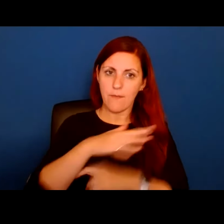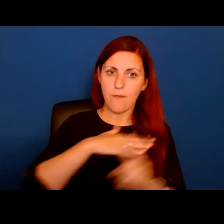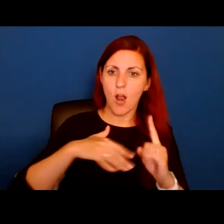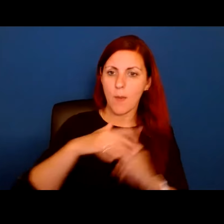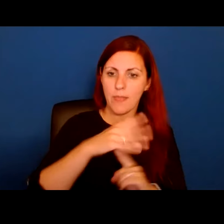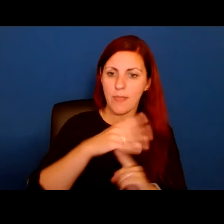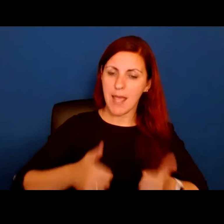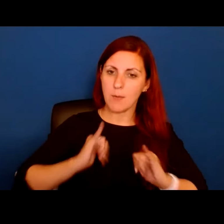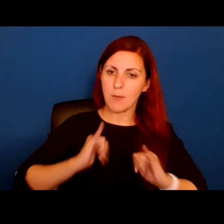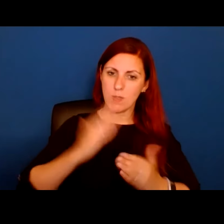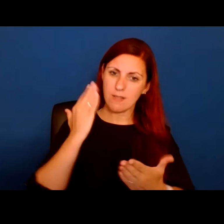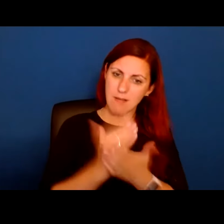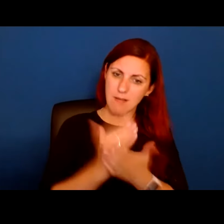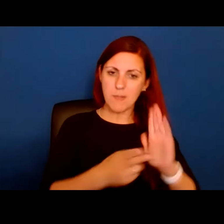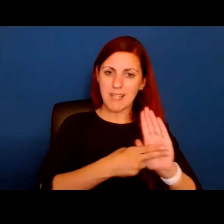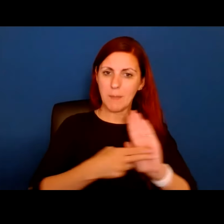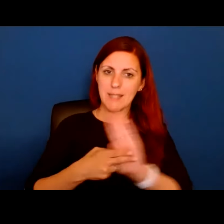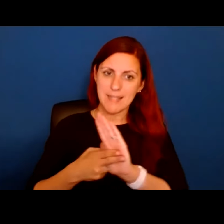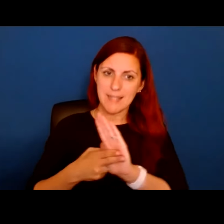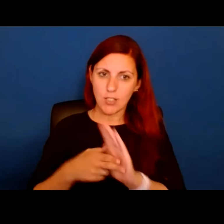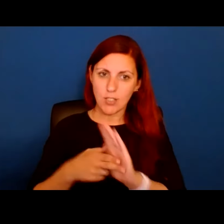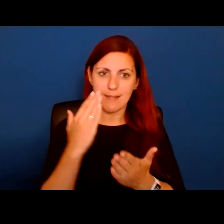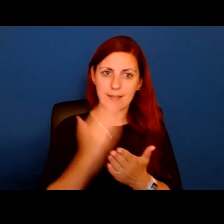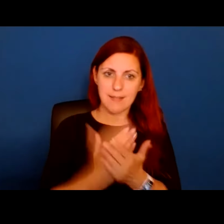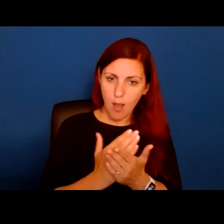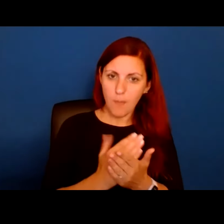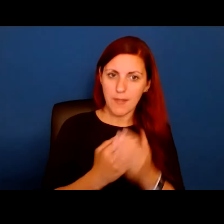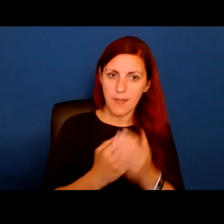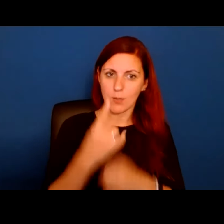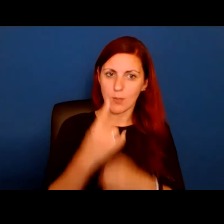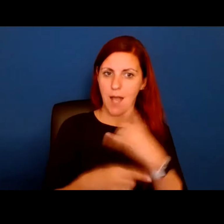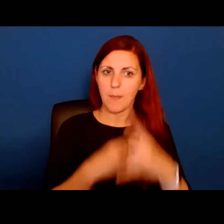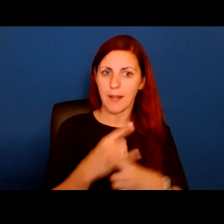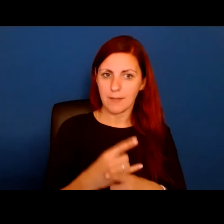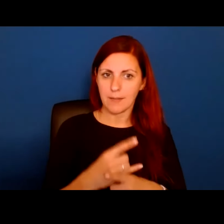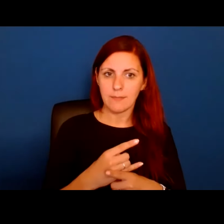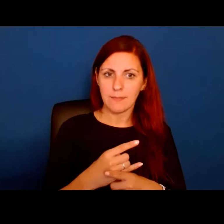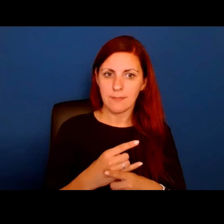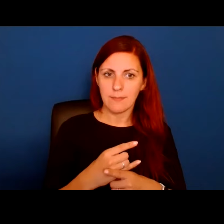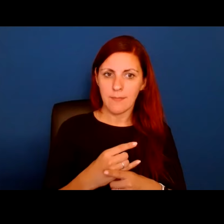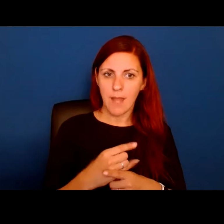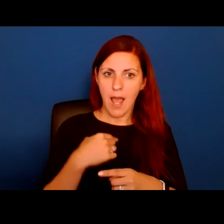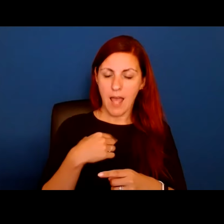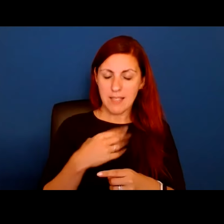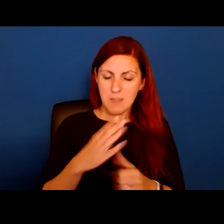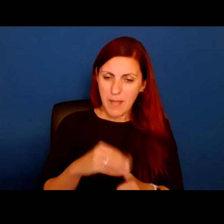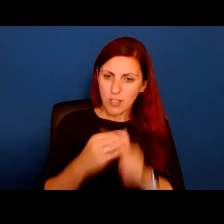and issues that are the cause of much stress and anxiety for young people who may be struggling with their sexuality.